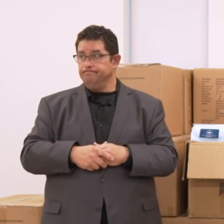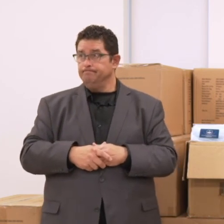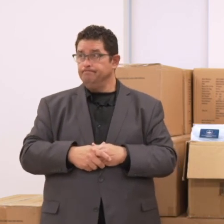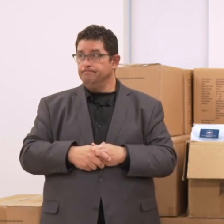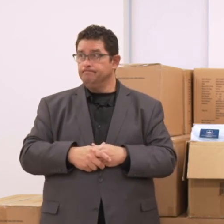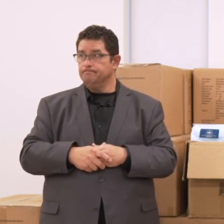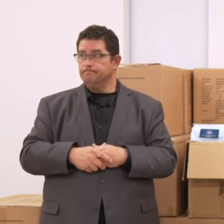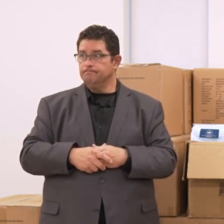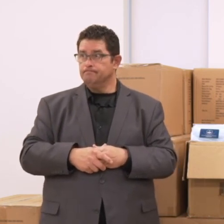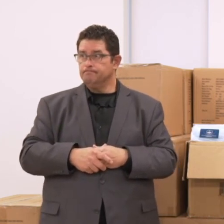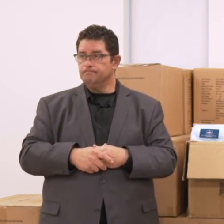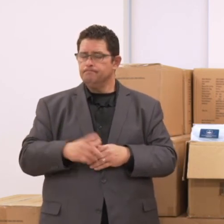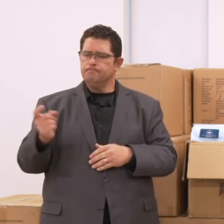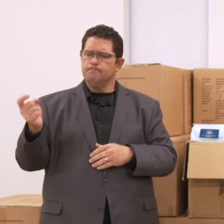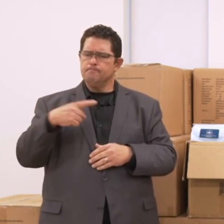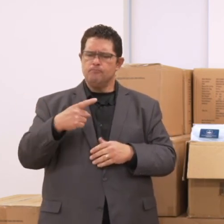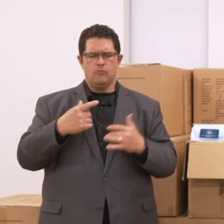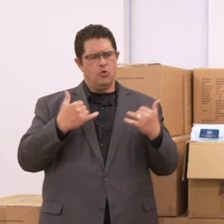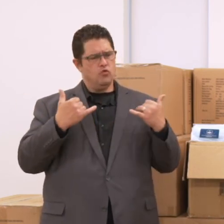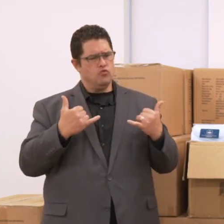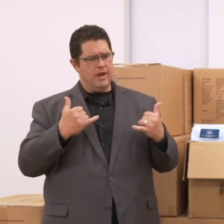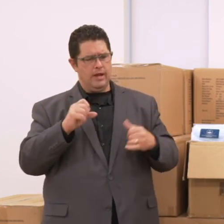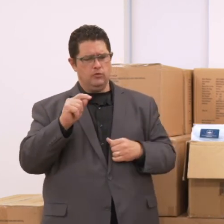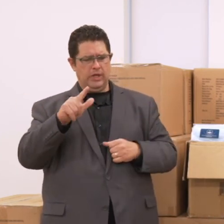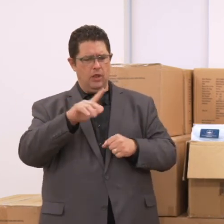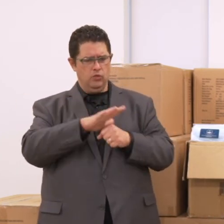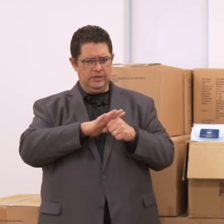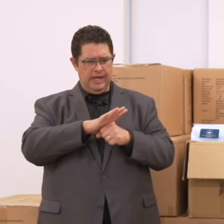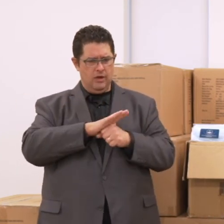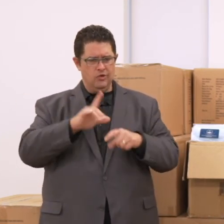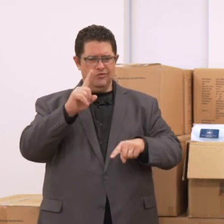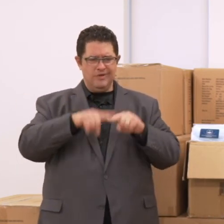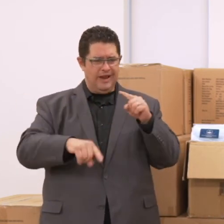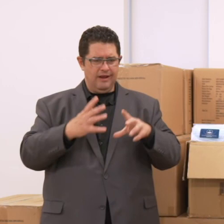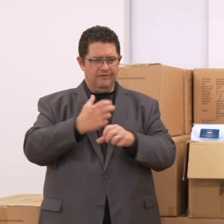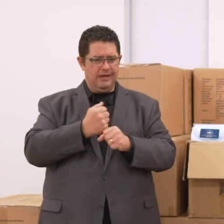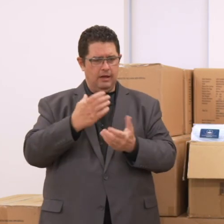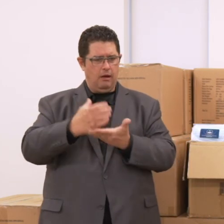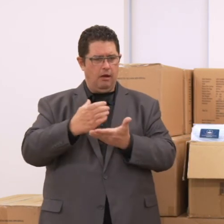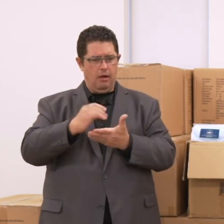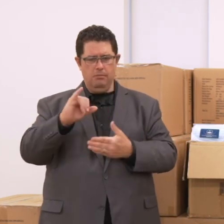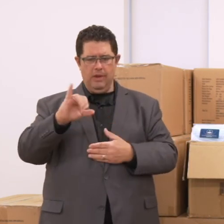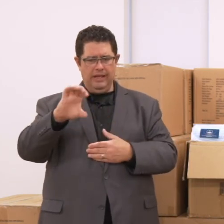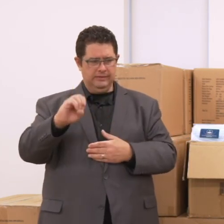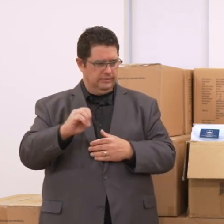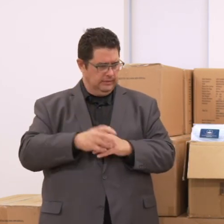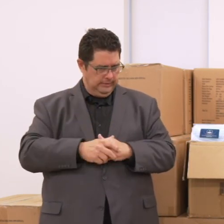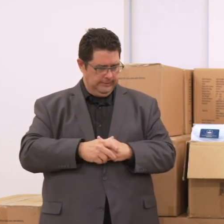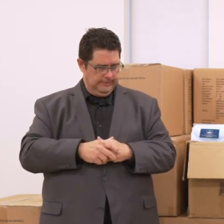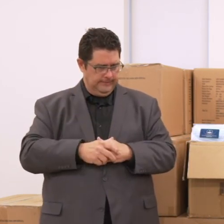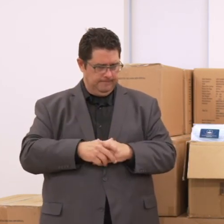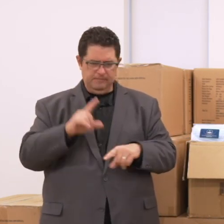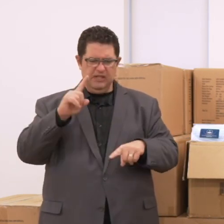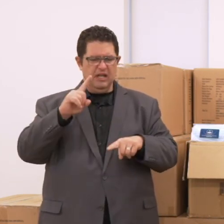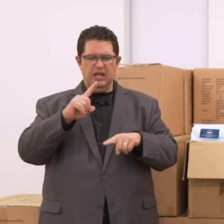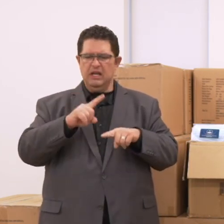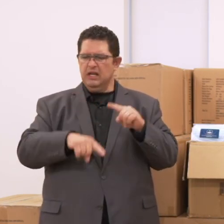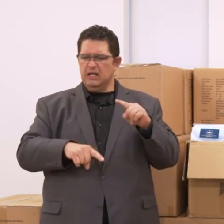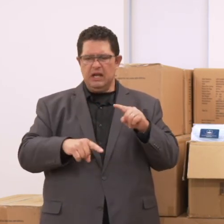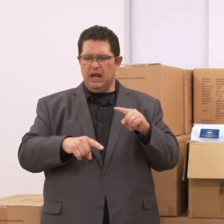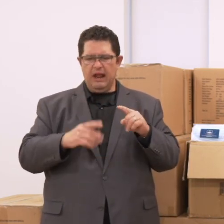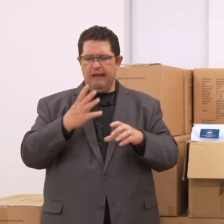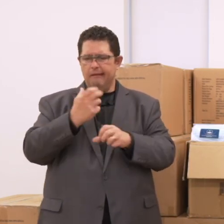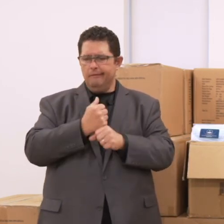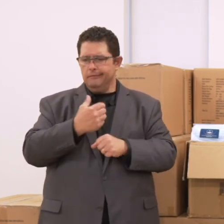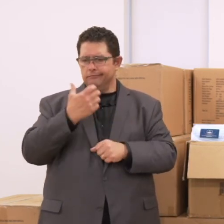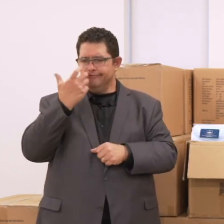Absolutely. Right now in St. Louis County, you can't even get a cup of ice. And you can't get a roller dog that